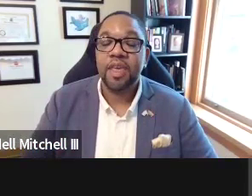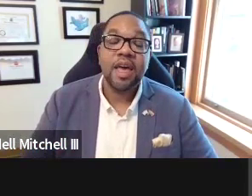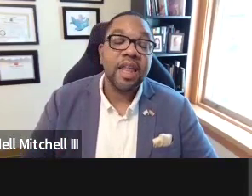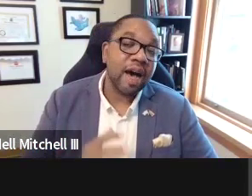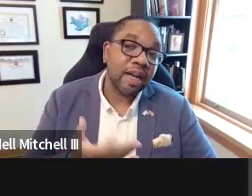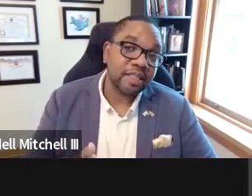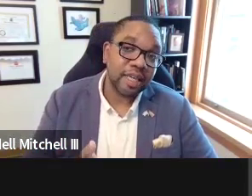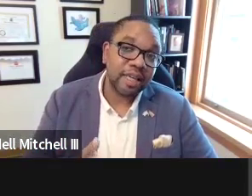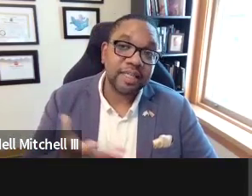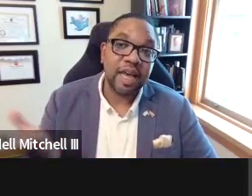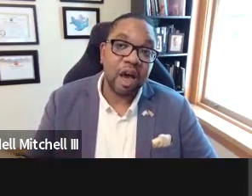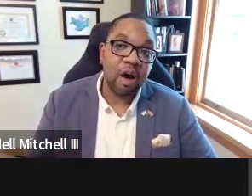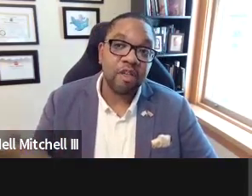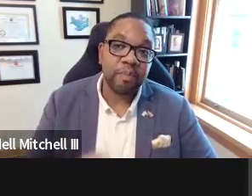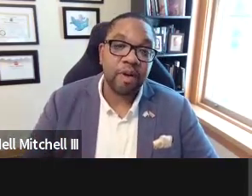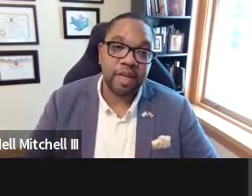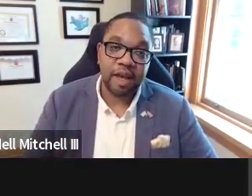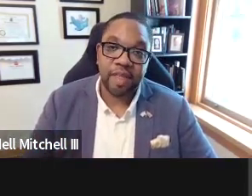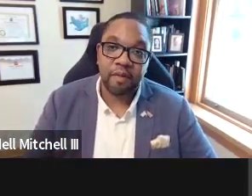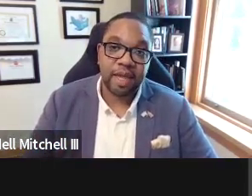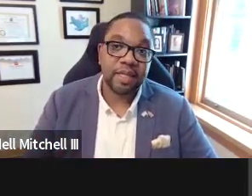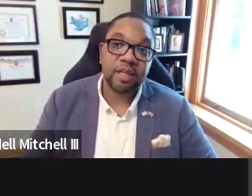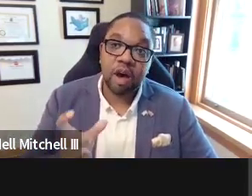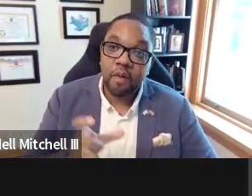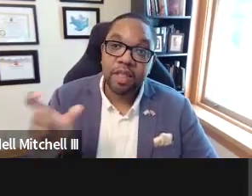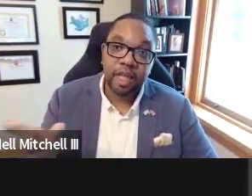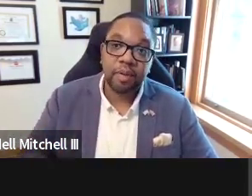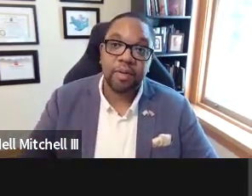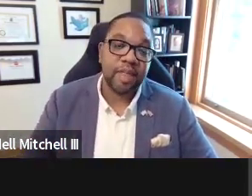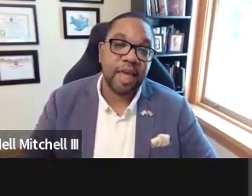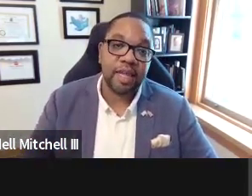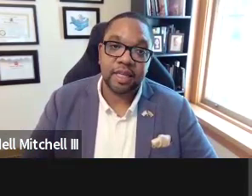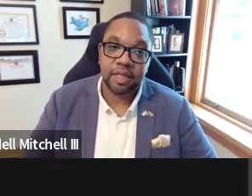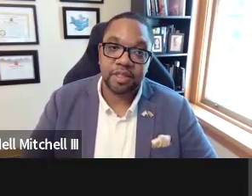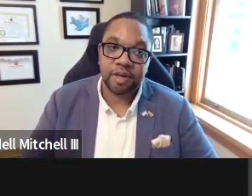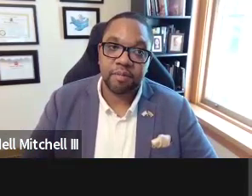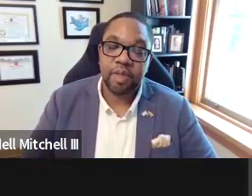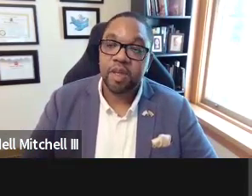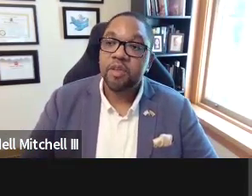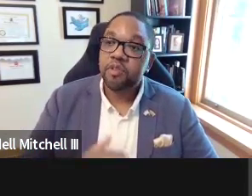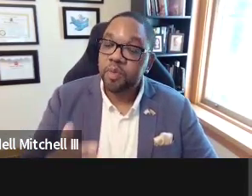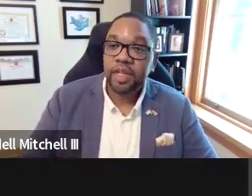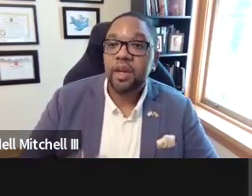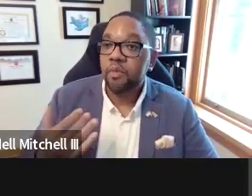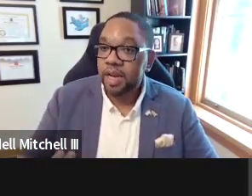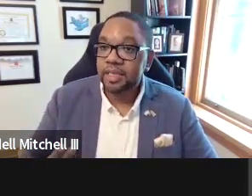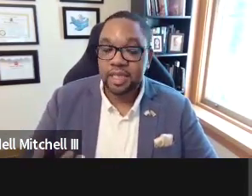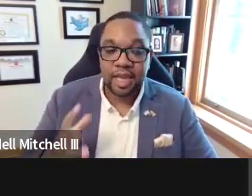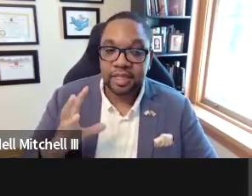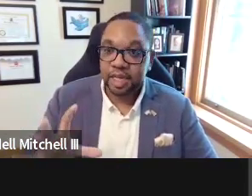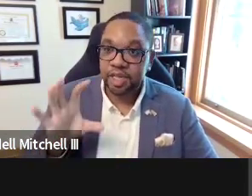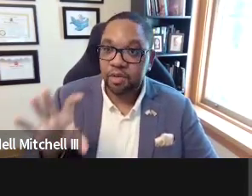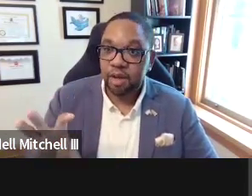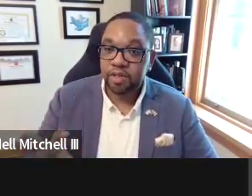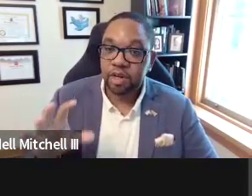there. Now, honestly, it's not always broken down that way. It doesn't always label it with a heading that says term. So really, what is